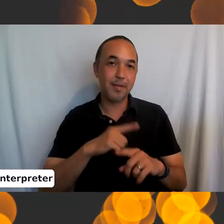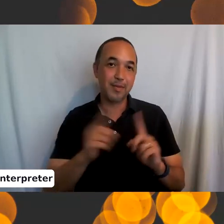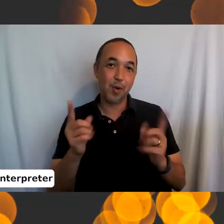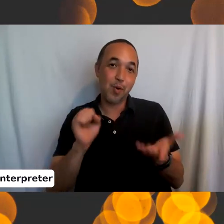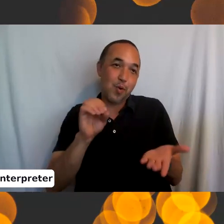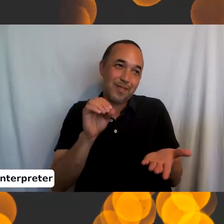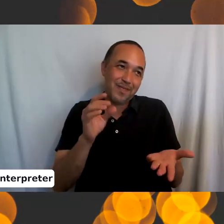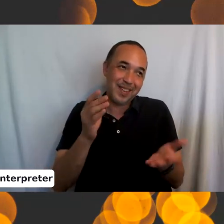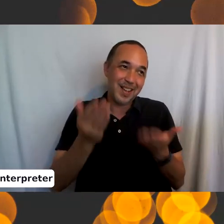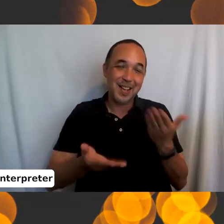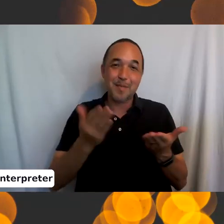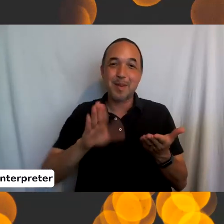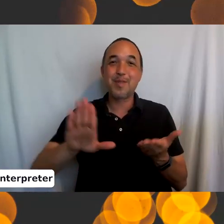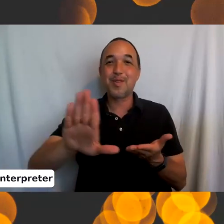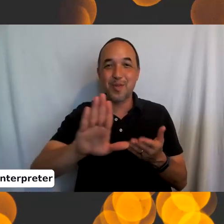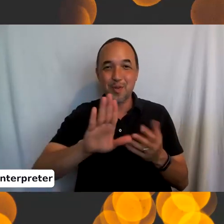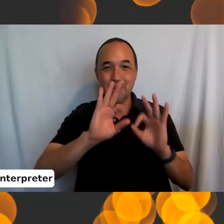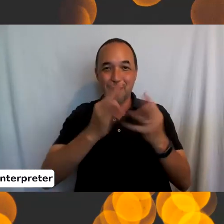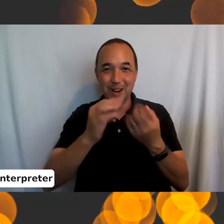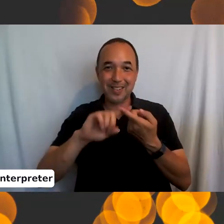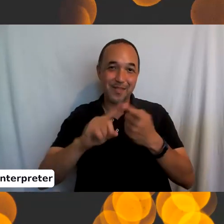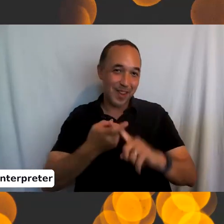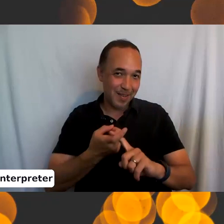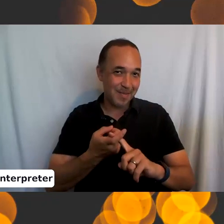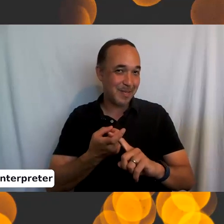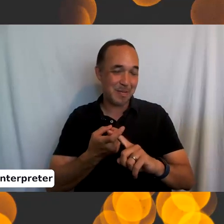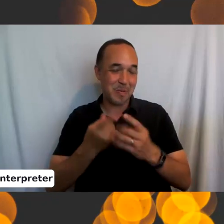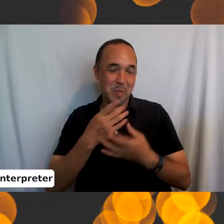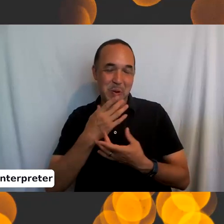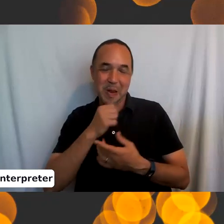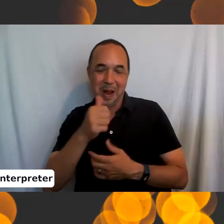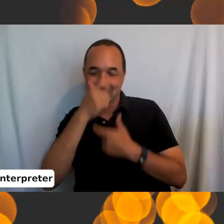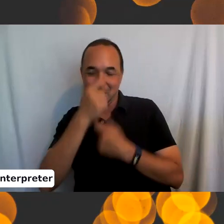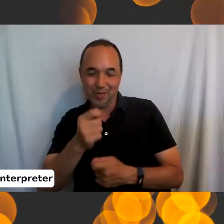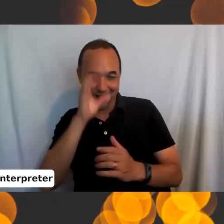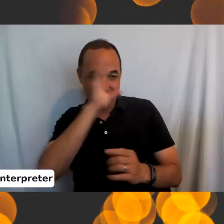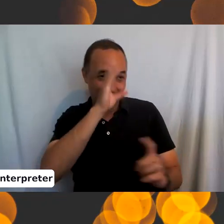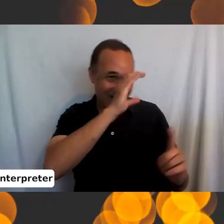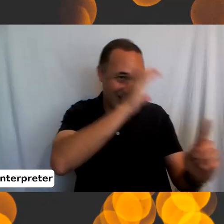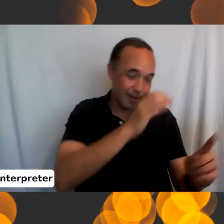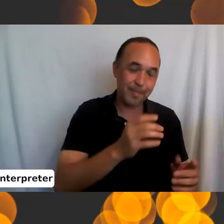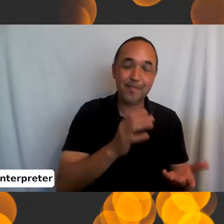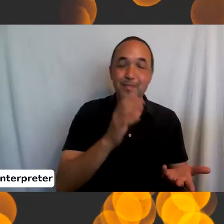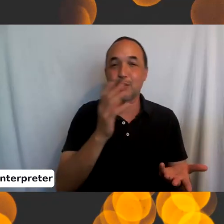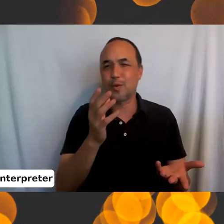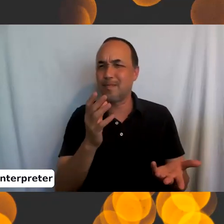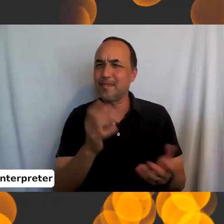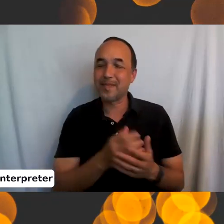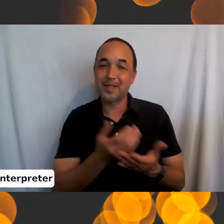you who want to investigate. You might have to make friends based on that interest. So just be very, very careful if you are doing that.